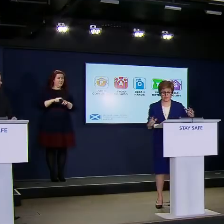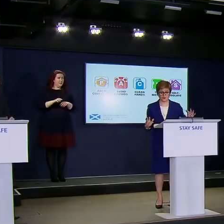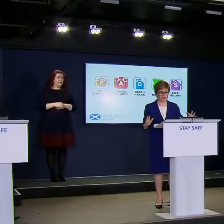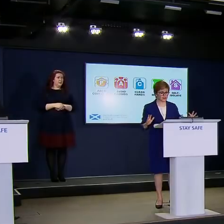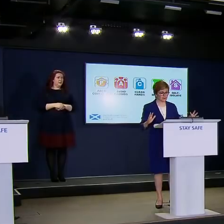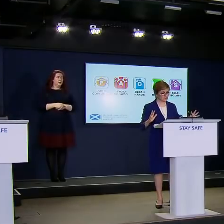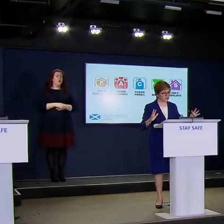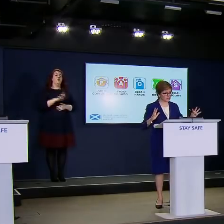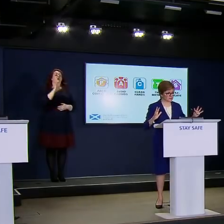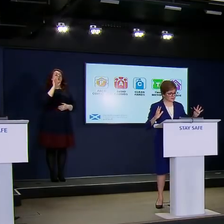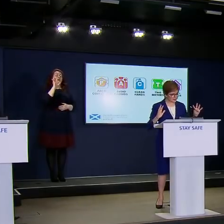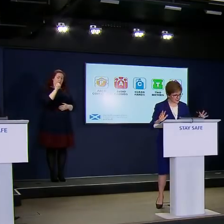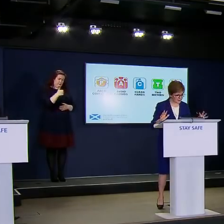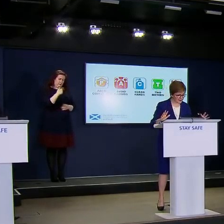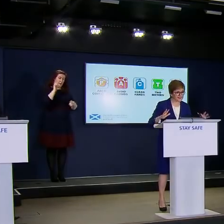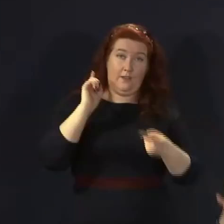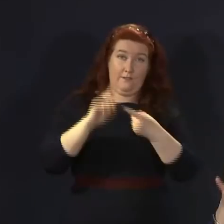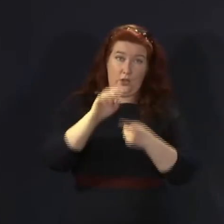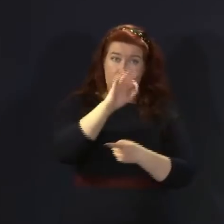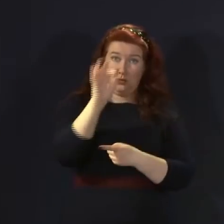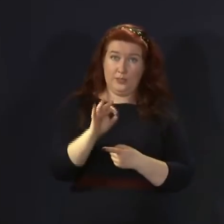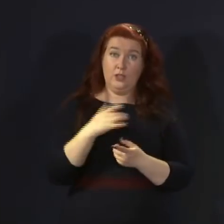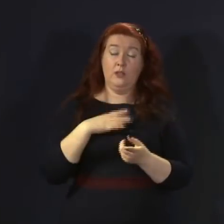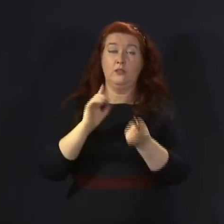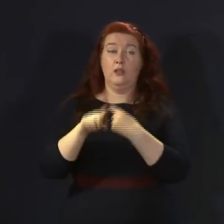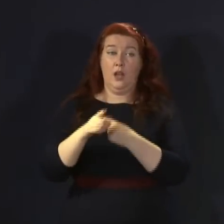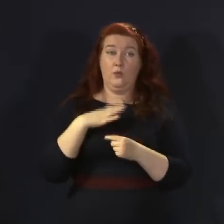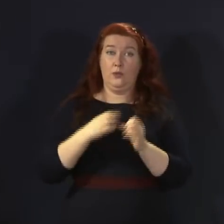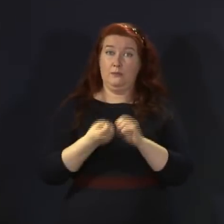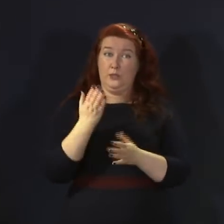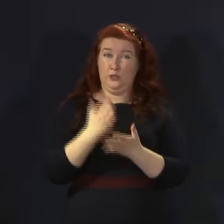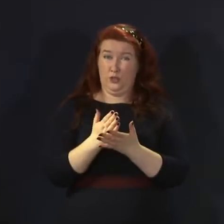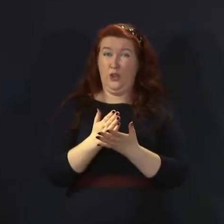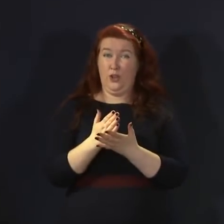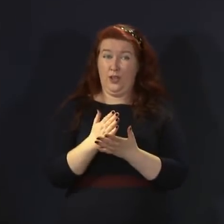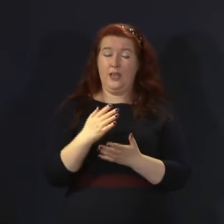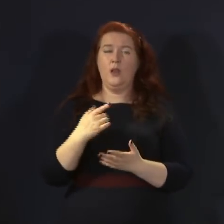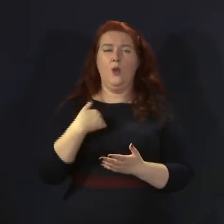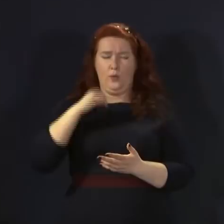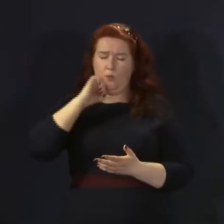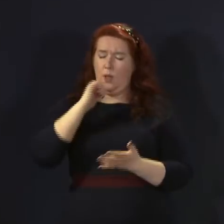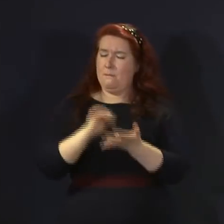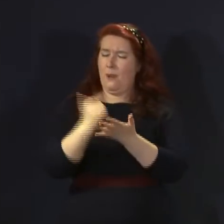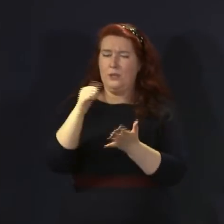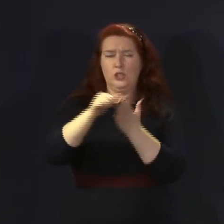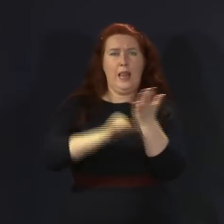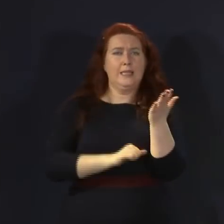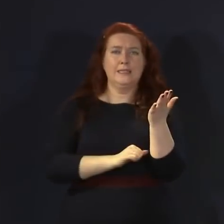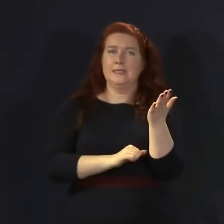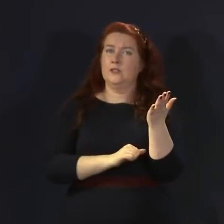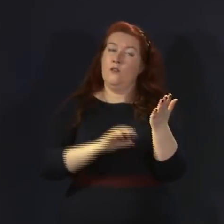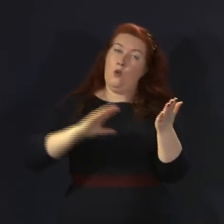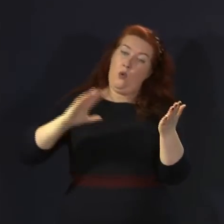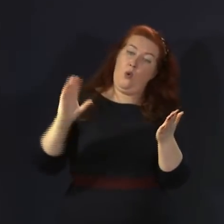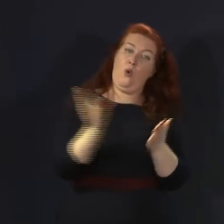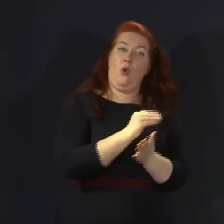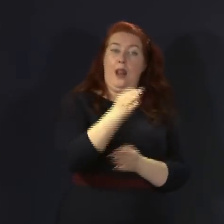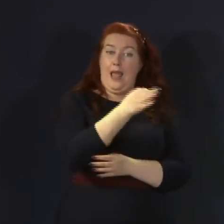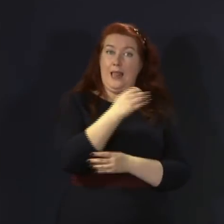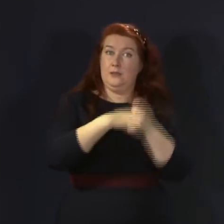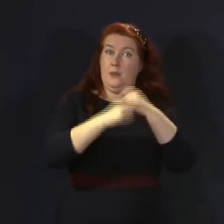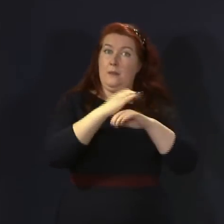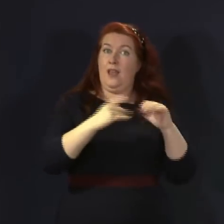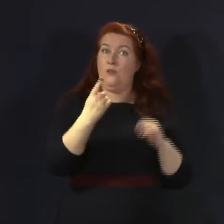Okay, on the first question, I'm going to just, because I think I know the answers, but just to make sure we get it right, we'll publish the list of all of the islands that will go into level 1